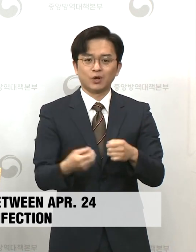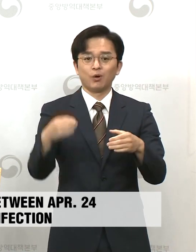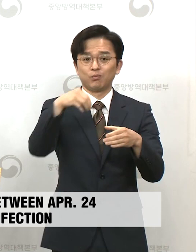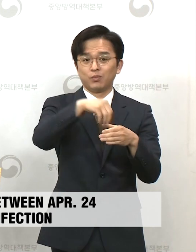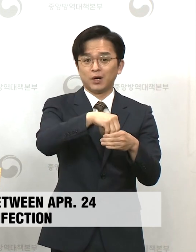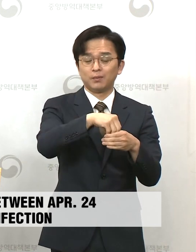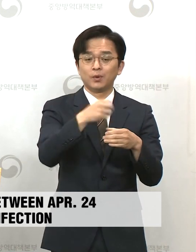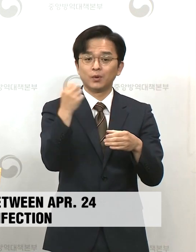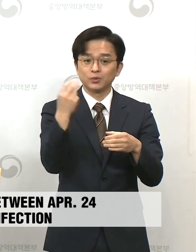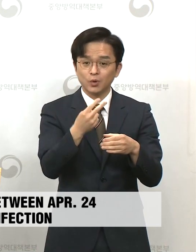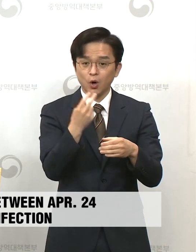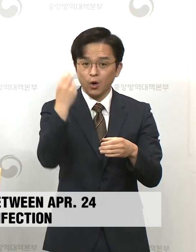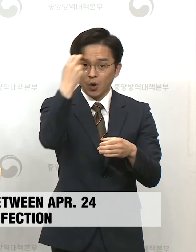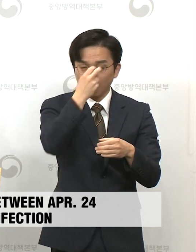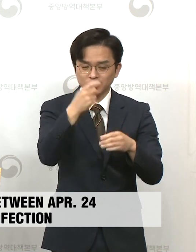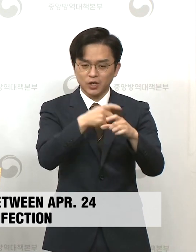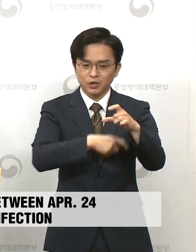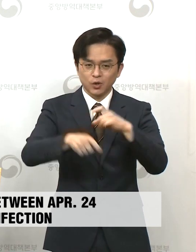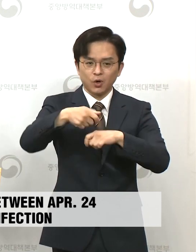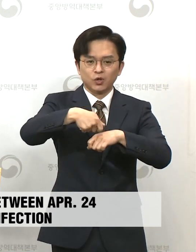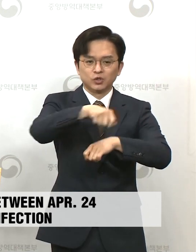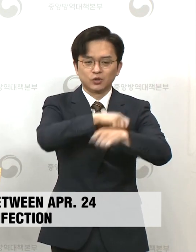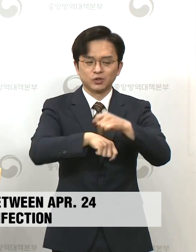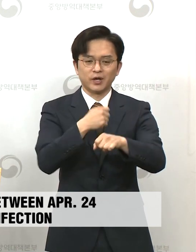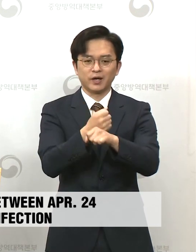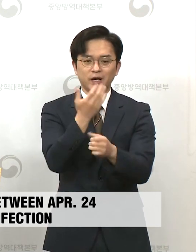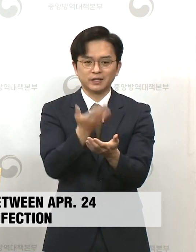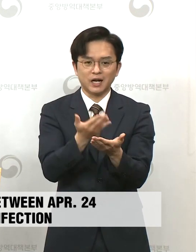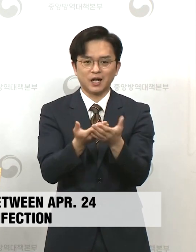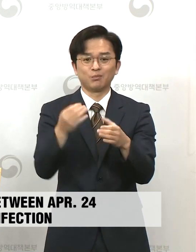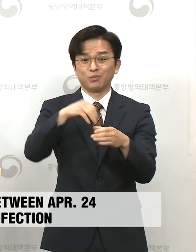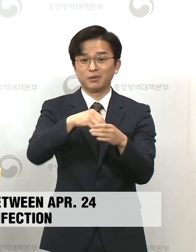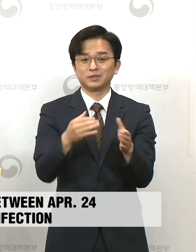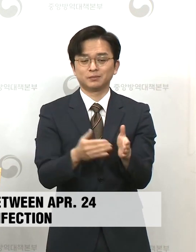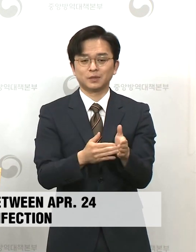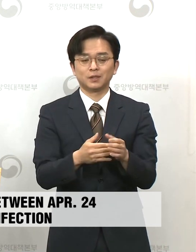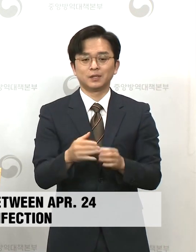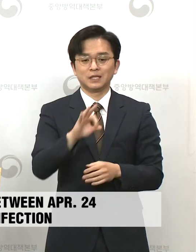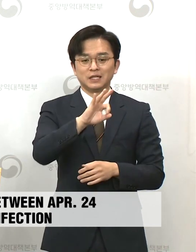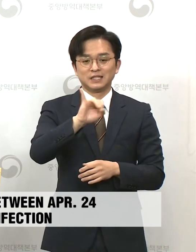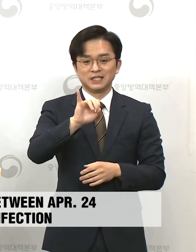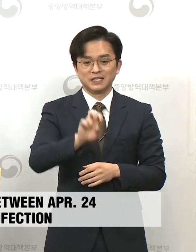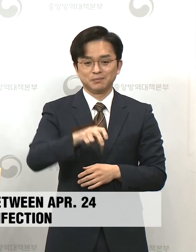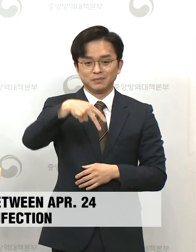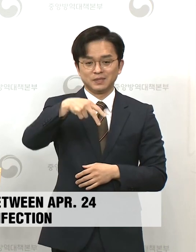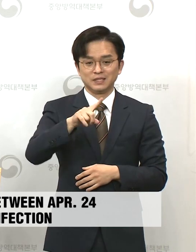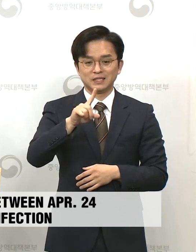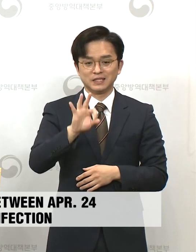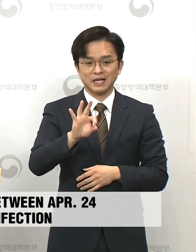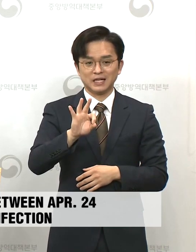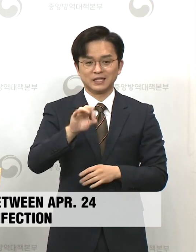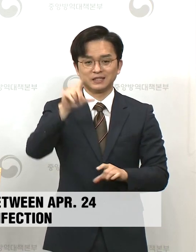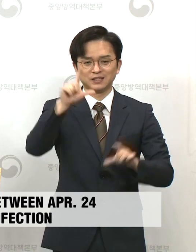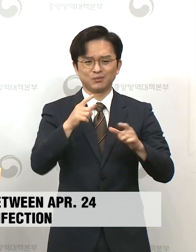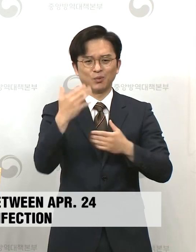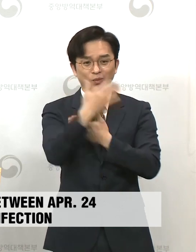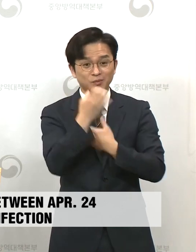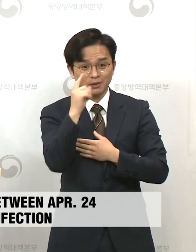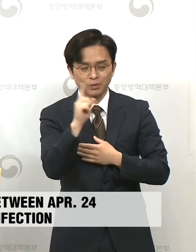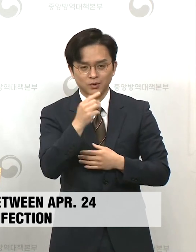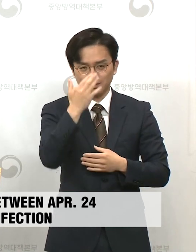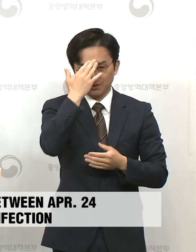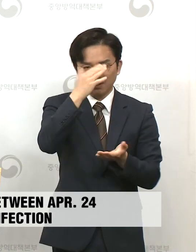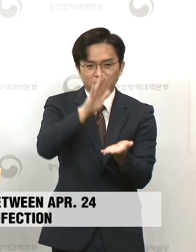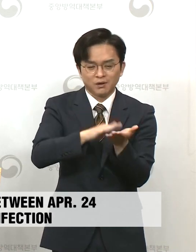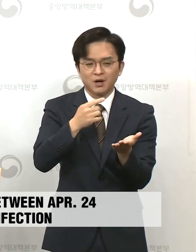the symptoms of the COVID-19 patients who are subject to the screening testings. And we